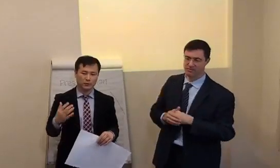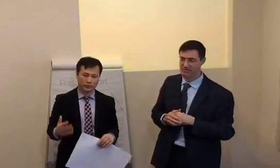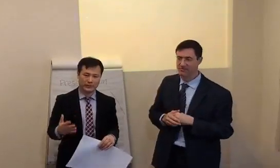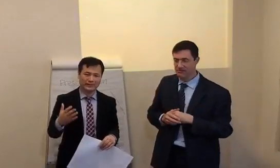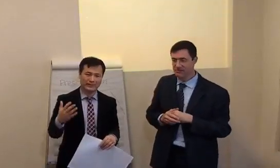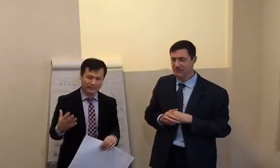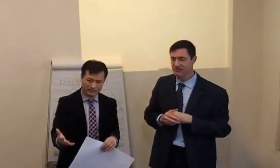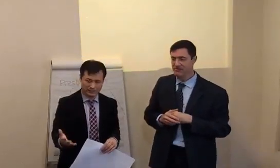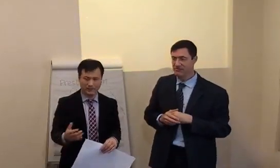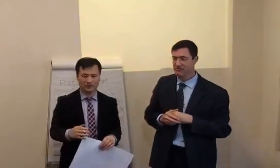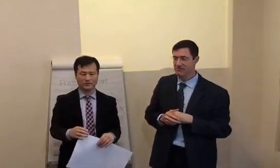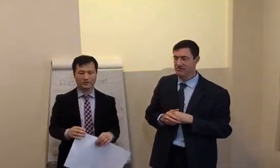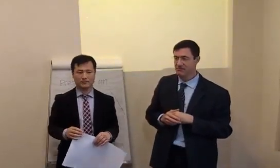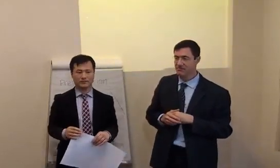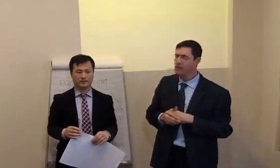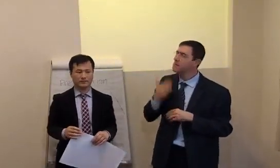good instrument.